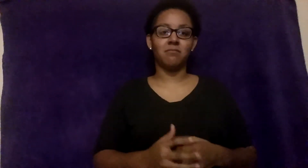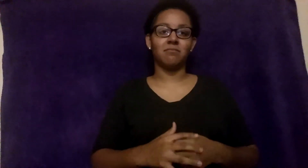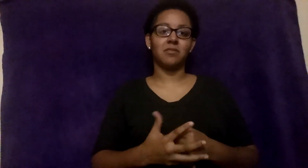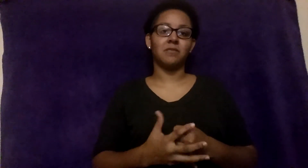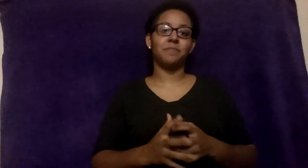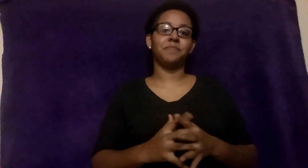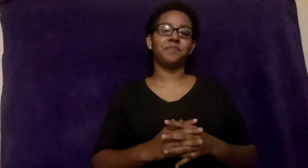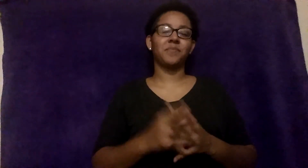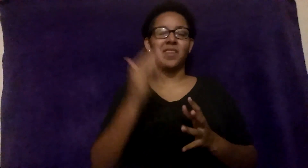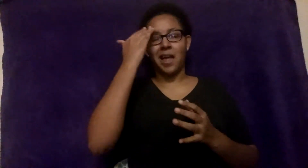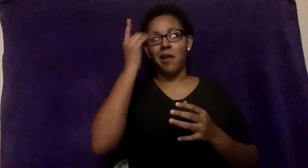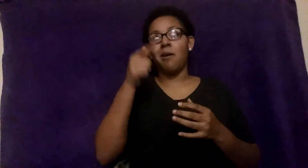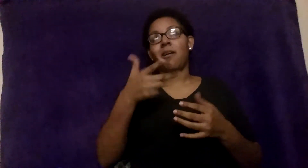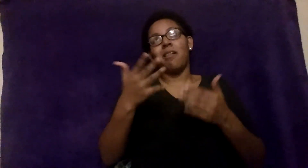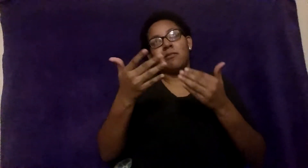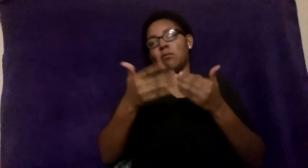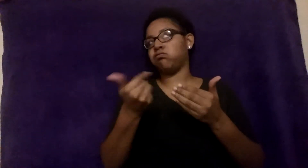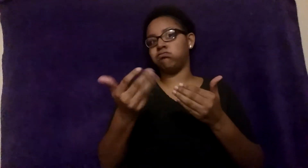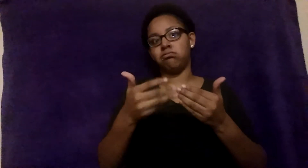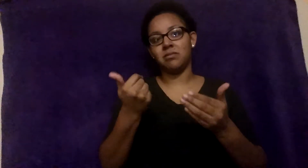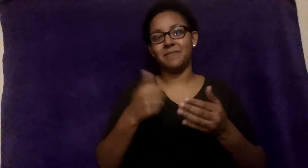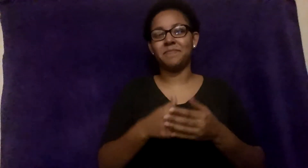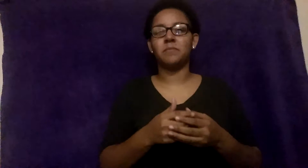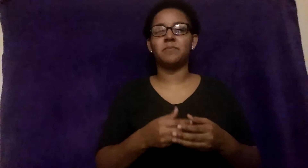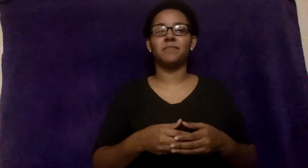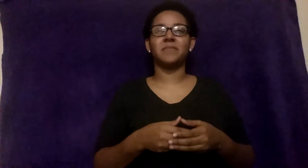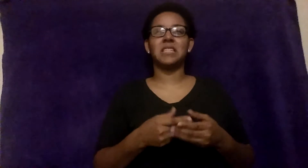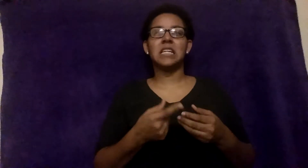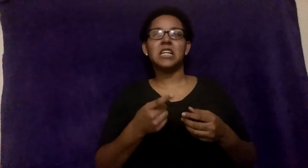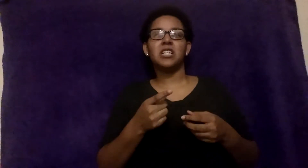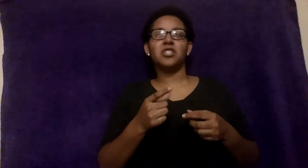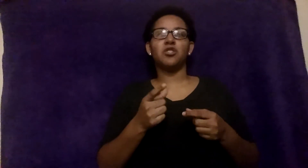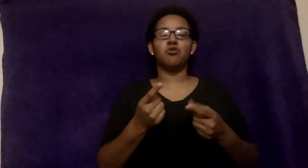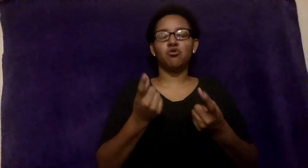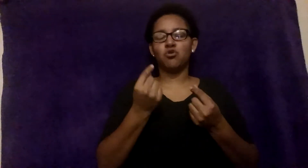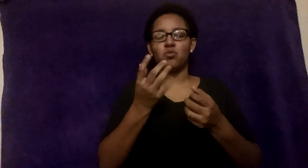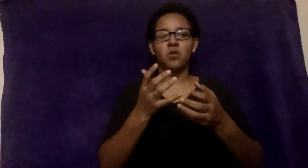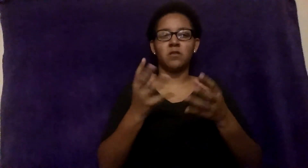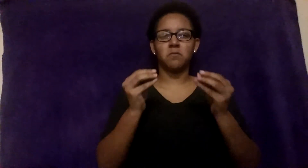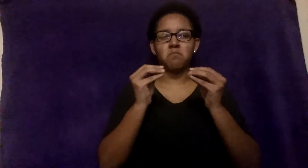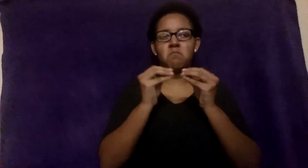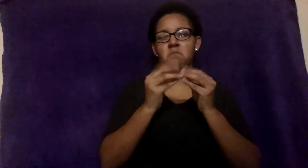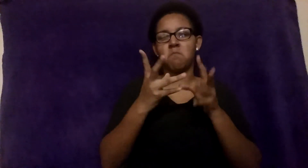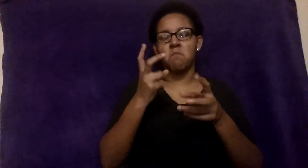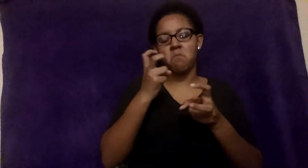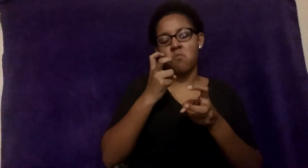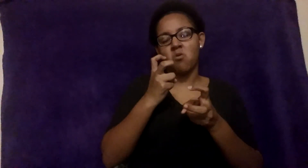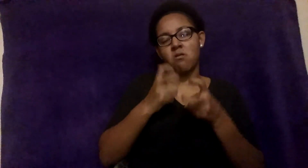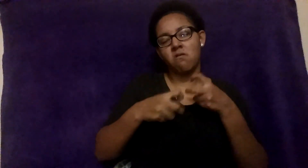was too easy. So let me give you something a little bit more difficult. I like the avocados. I might stick with that